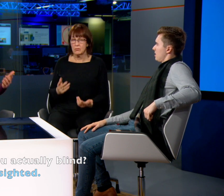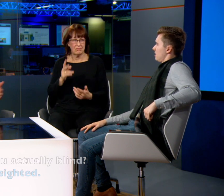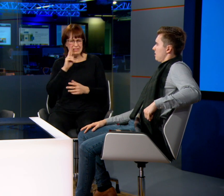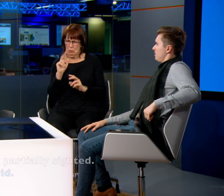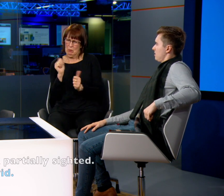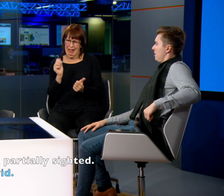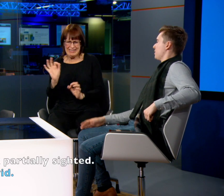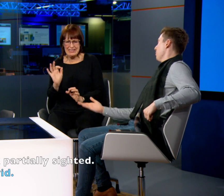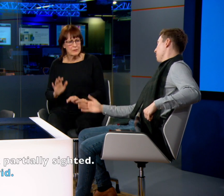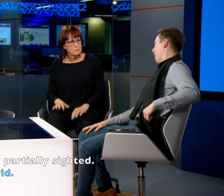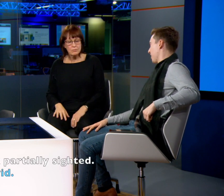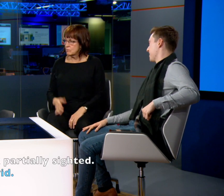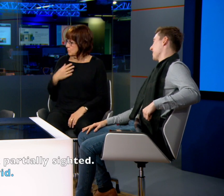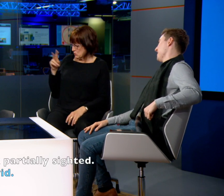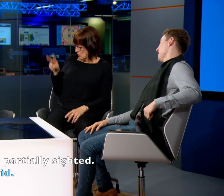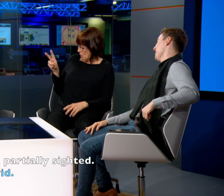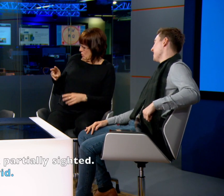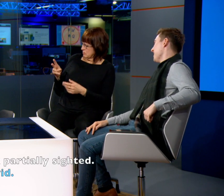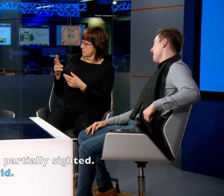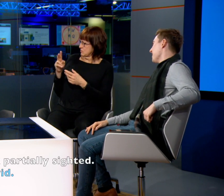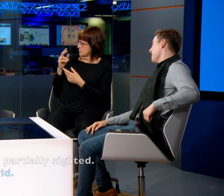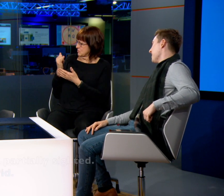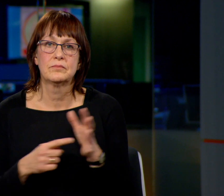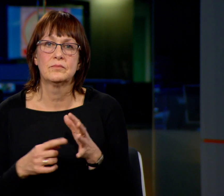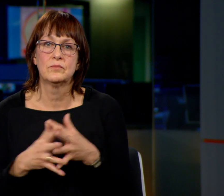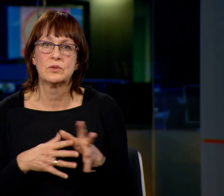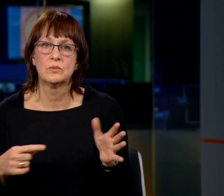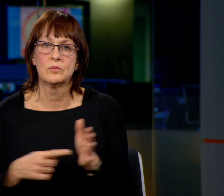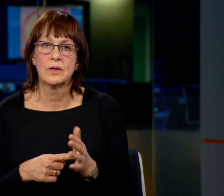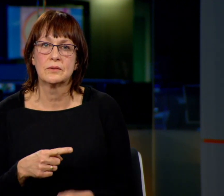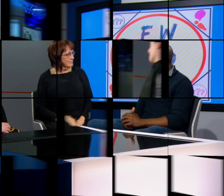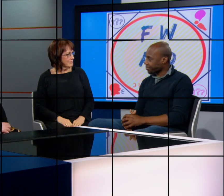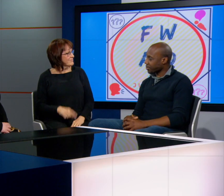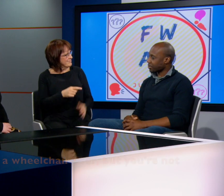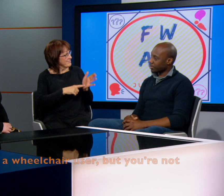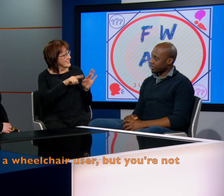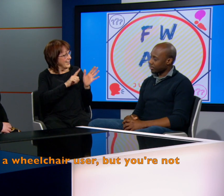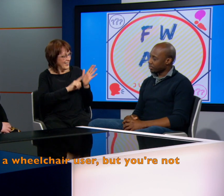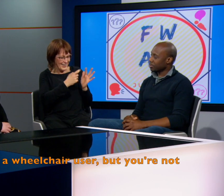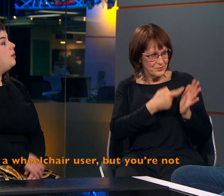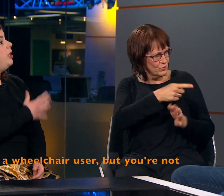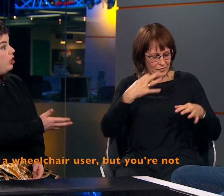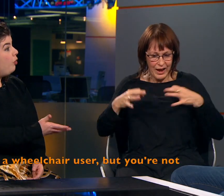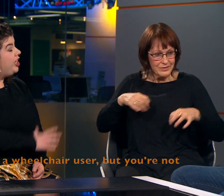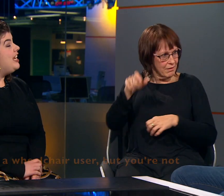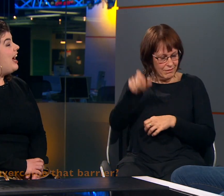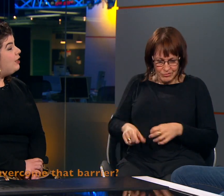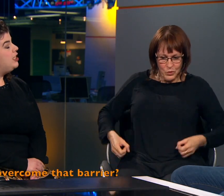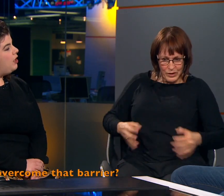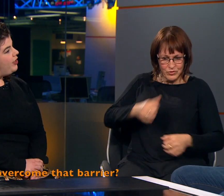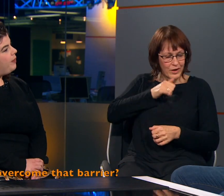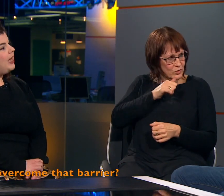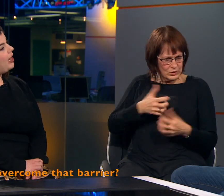partially sighted. Oh, you don't look partially sighted. Oh, thanks, David. Tyler, play a wheelchair user, but you're not one.